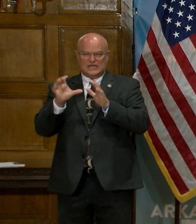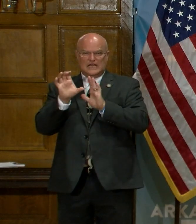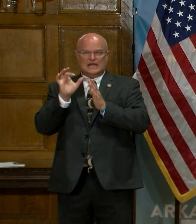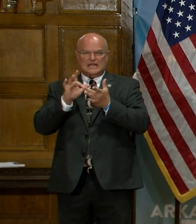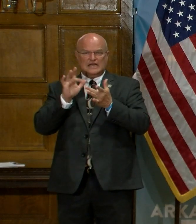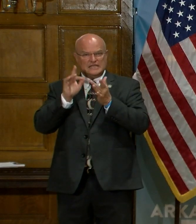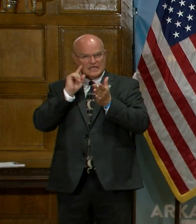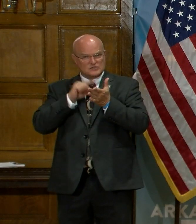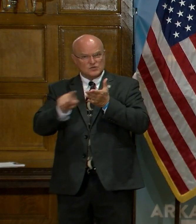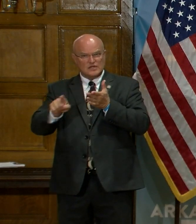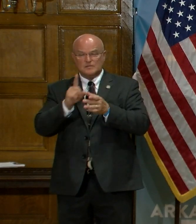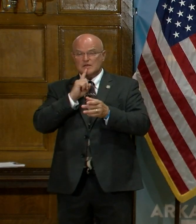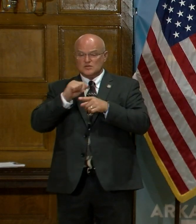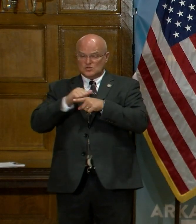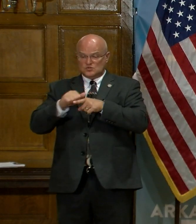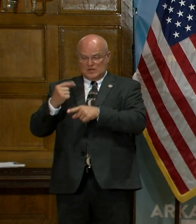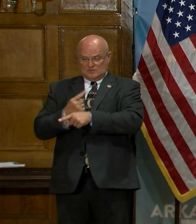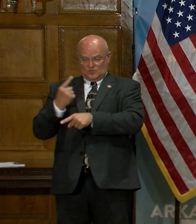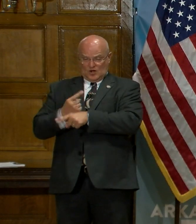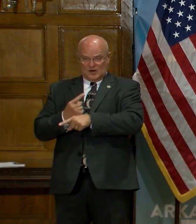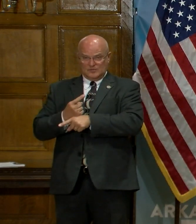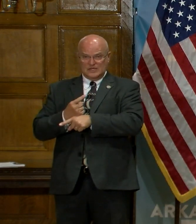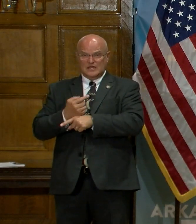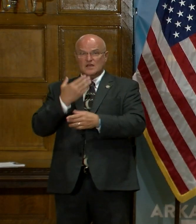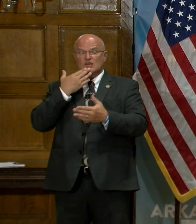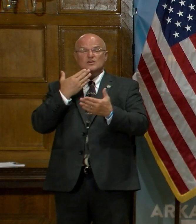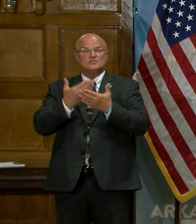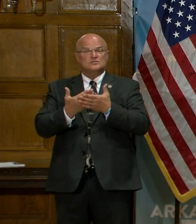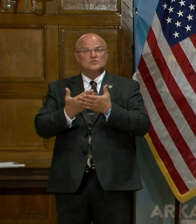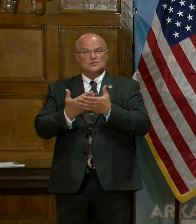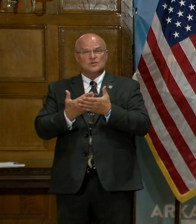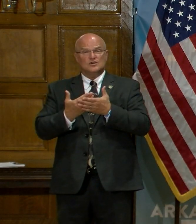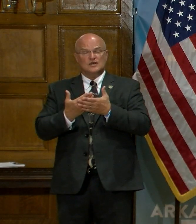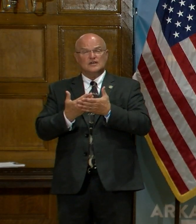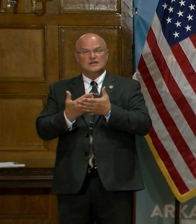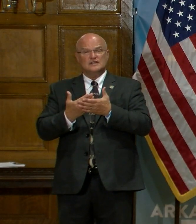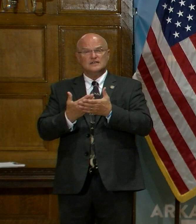contact tracers, make sure they're trained properly, that there's a good